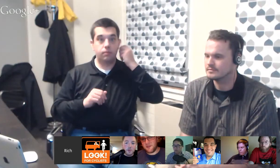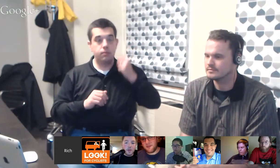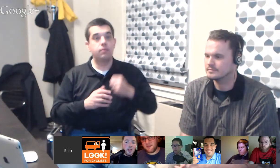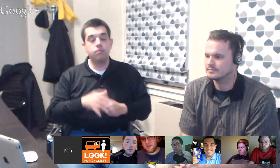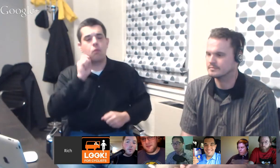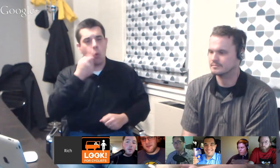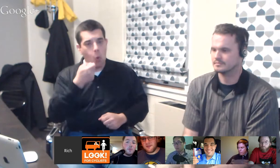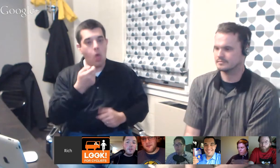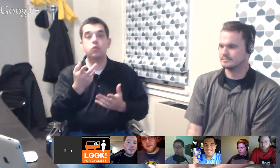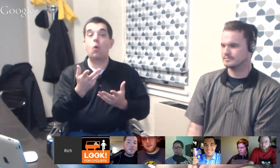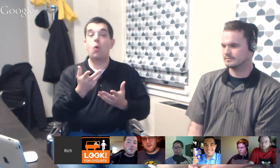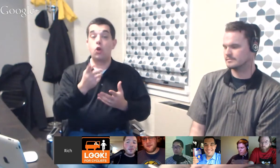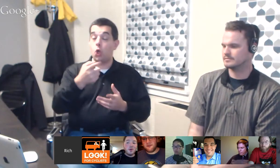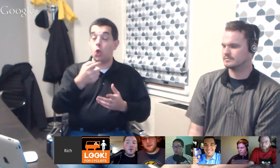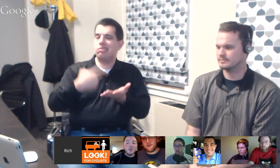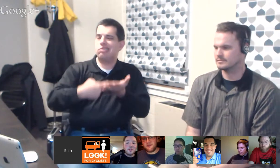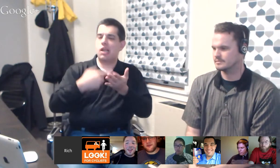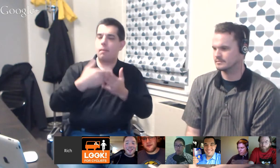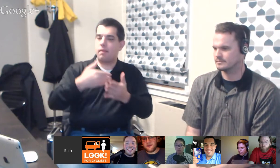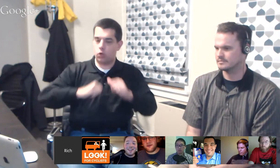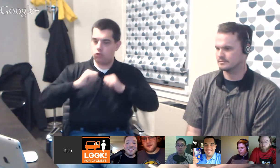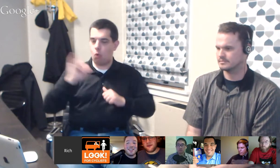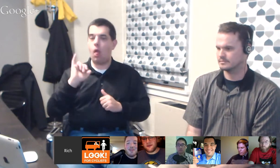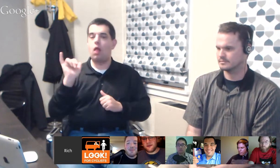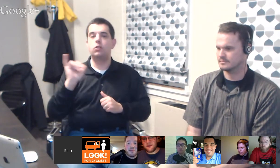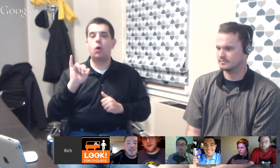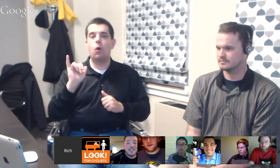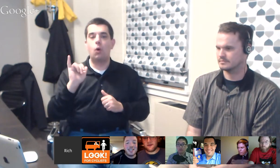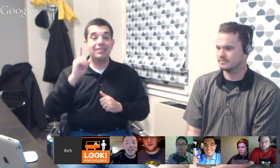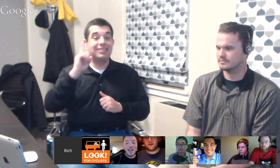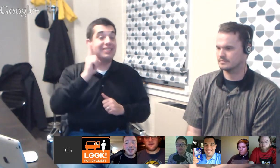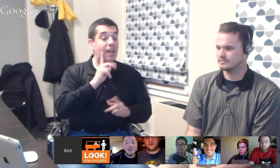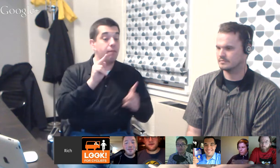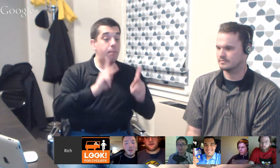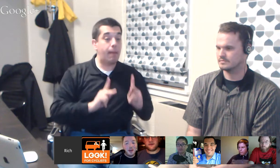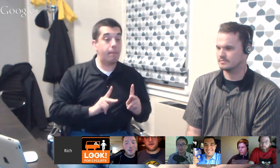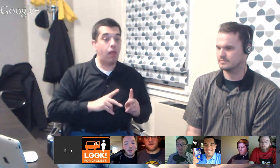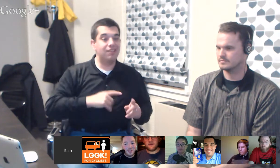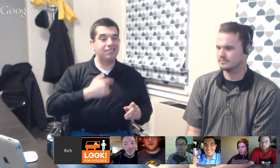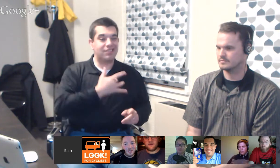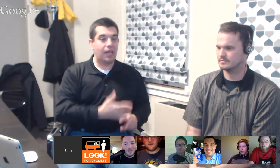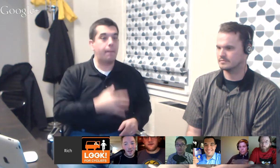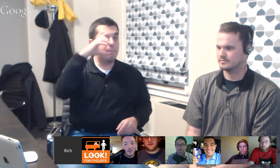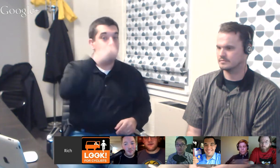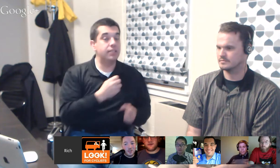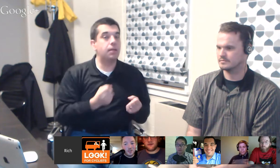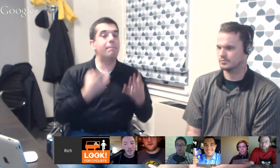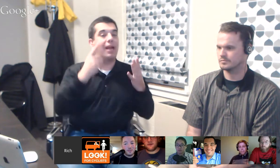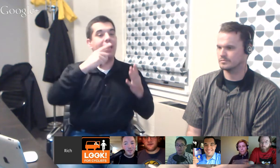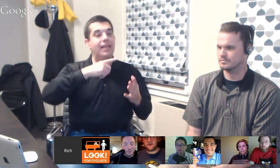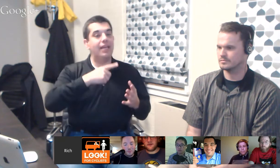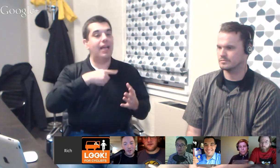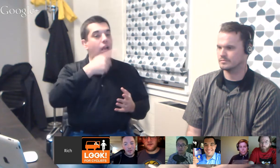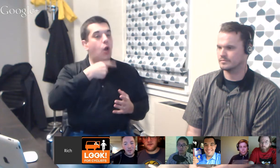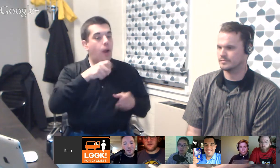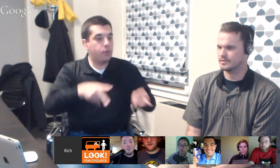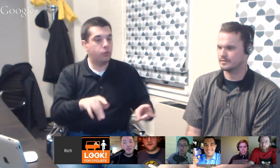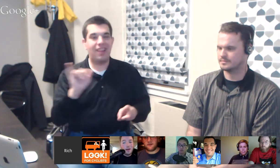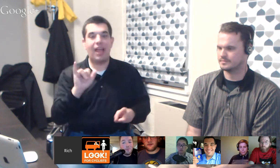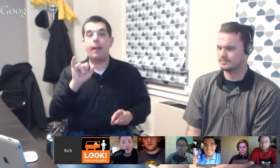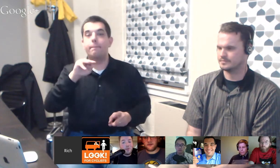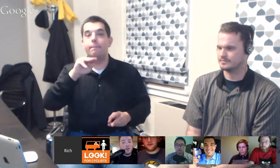Cool. So you were discussing before the show also that deaf people miss a lot of hearing opportunities, such as meetup, like when there's